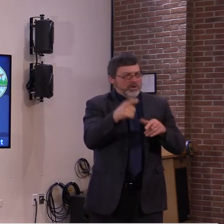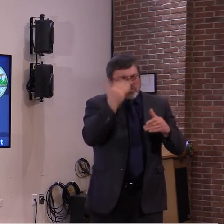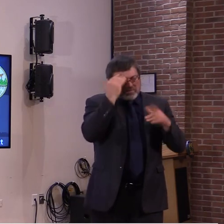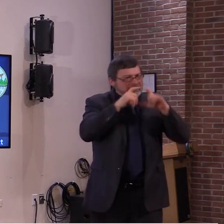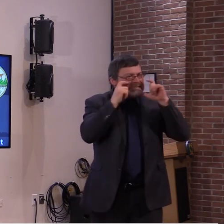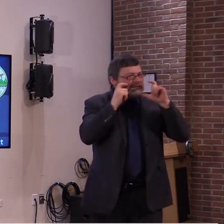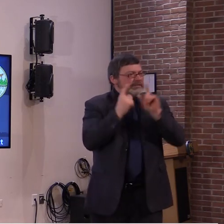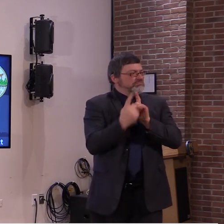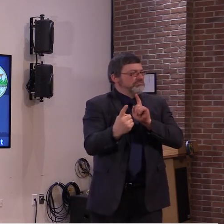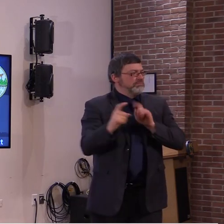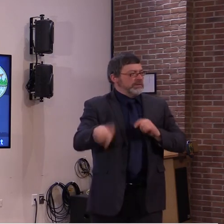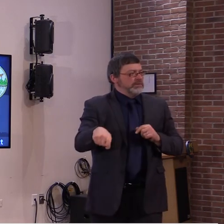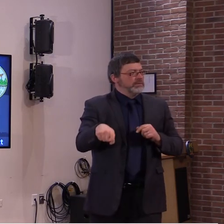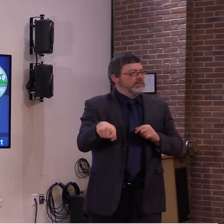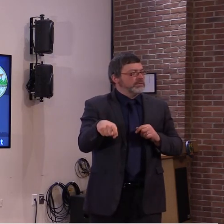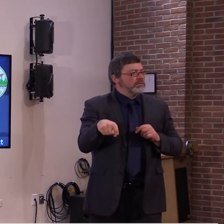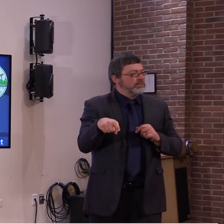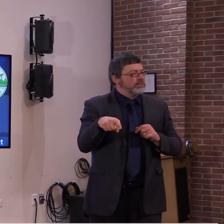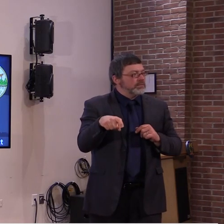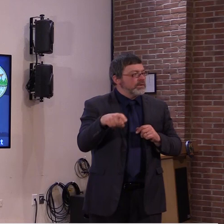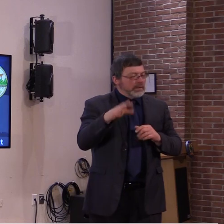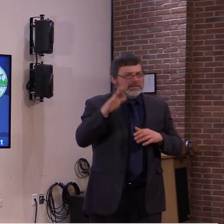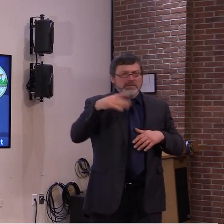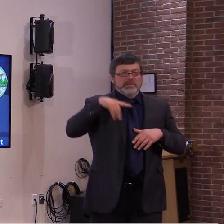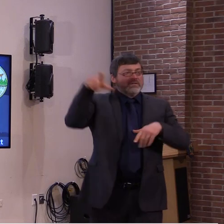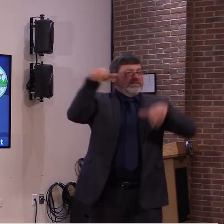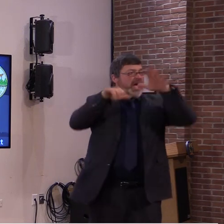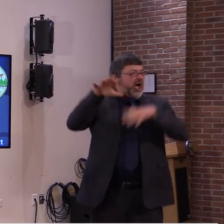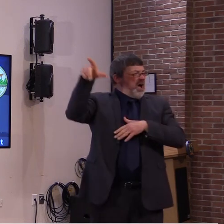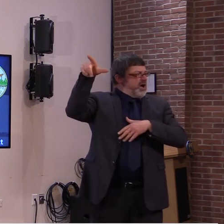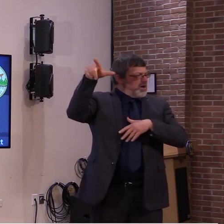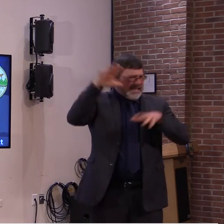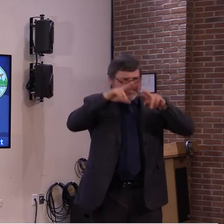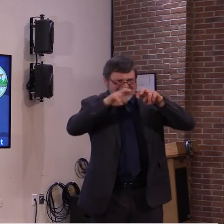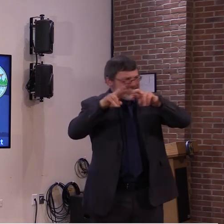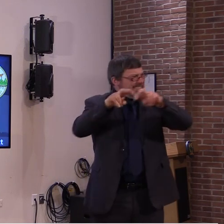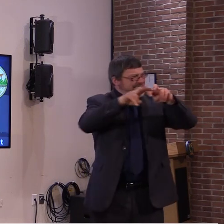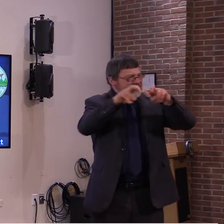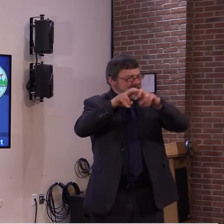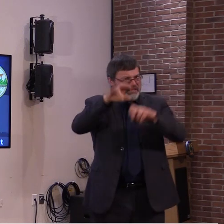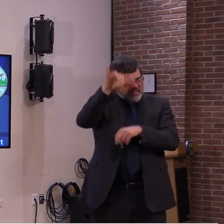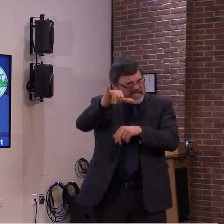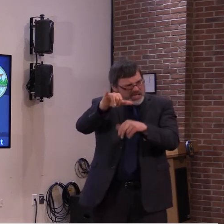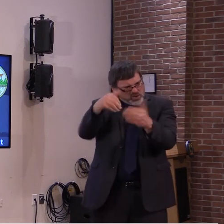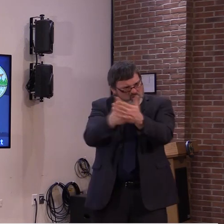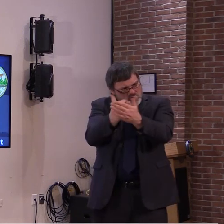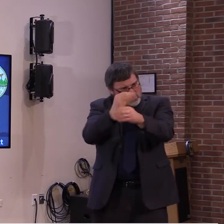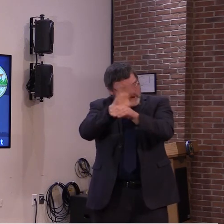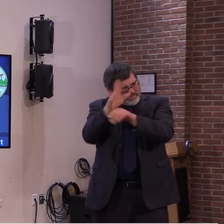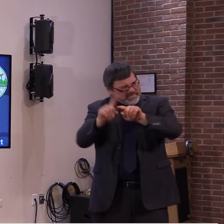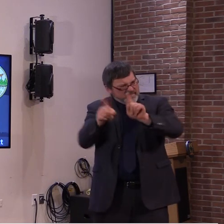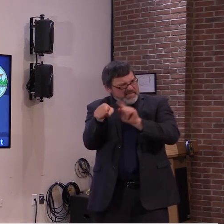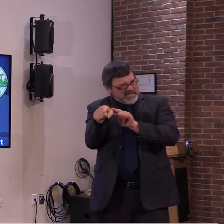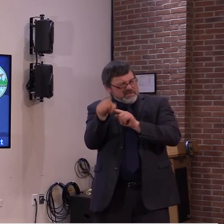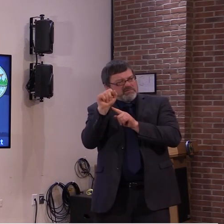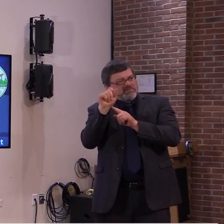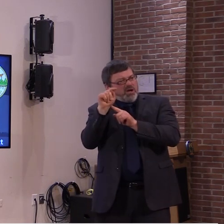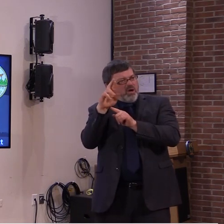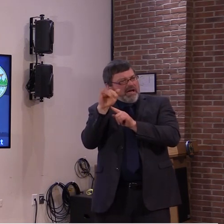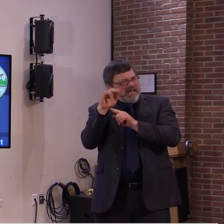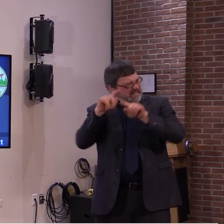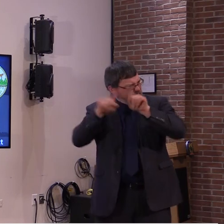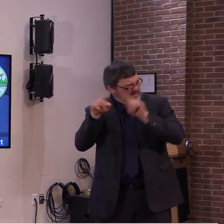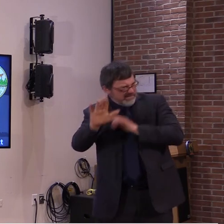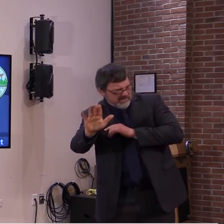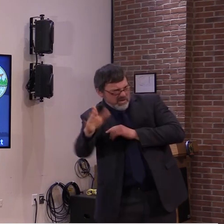On the vaccine front, our hospitals continue to vaccinate frontline healthcare workers, those who treat or are